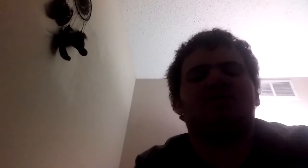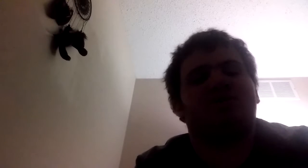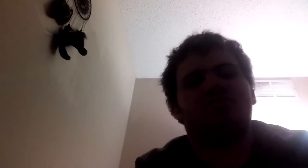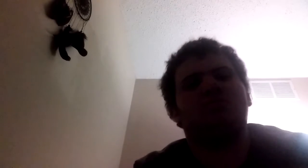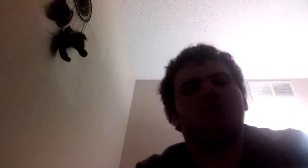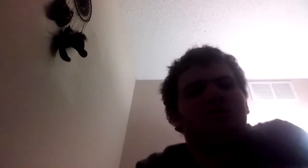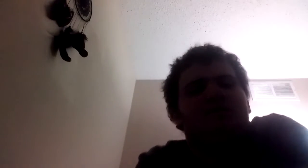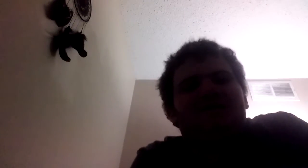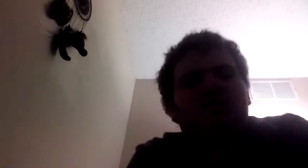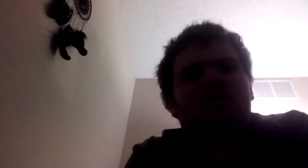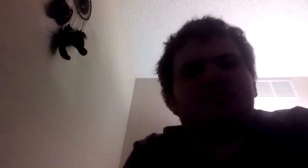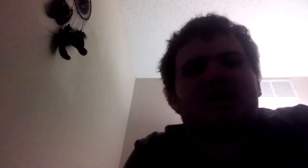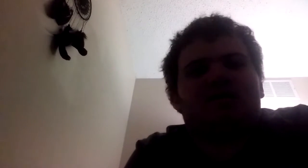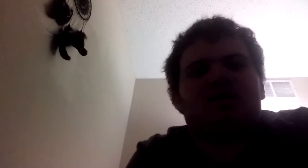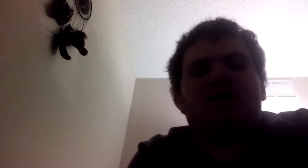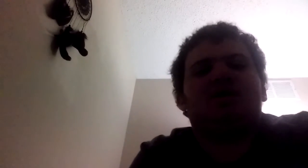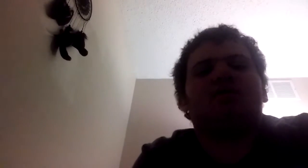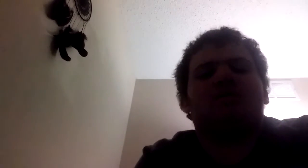don't know. Next,